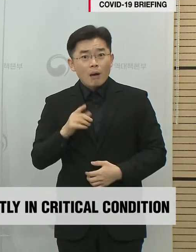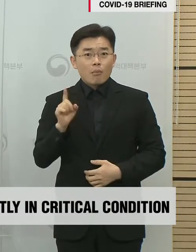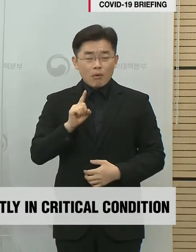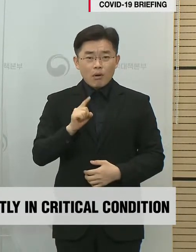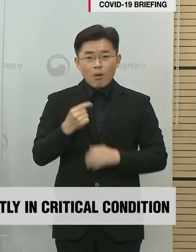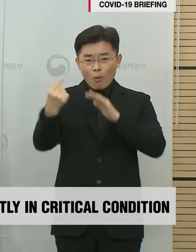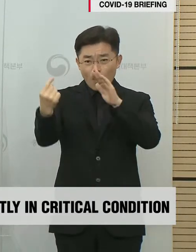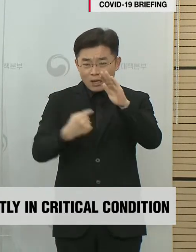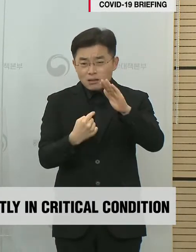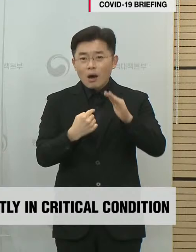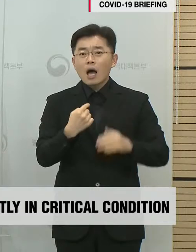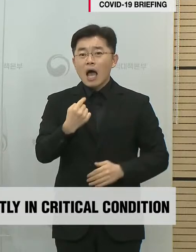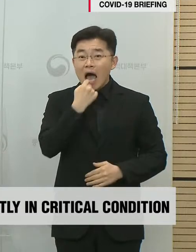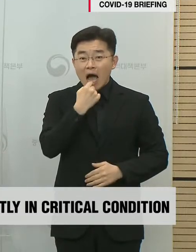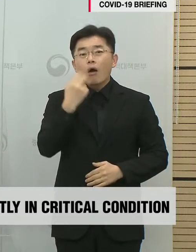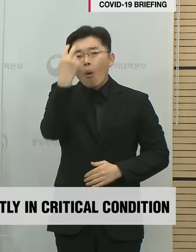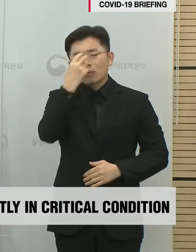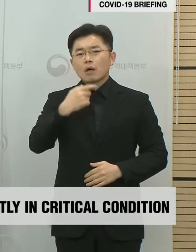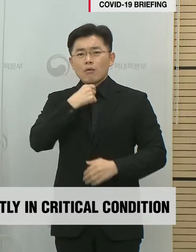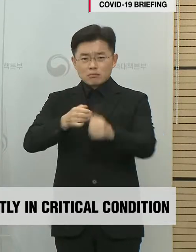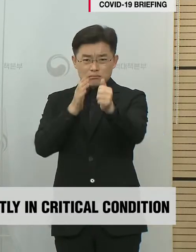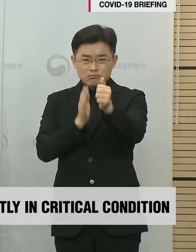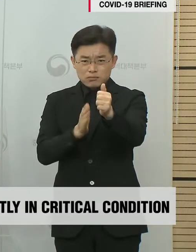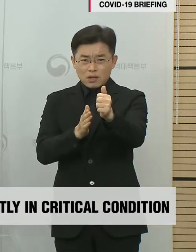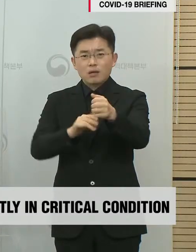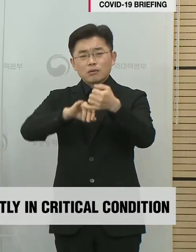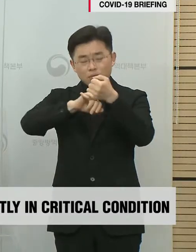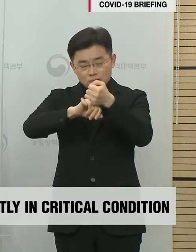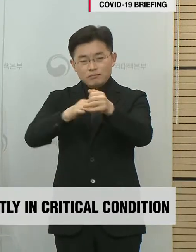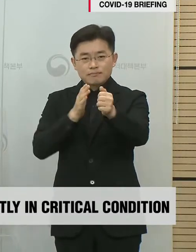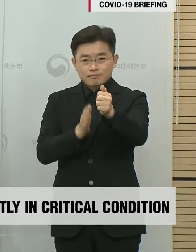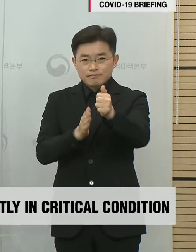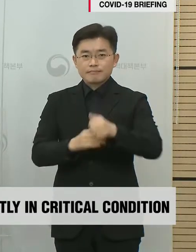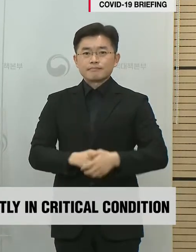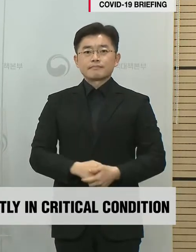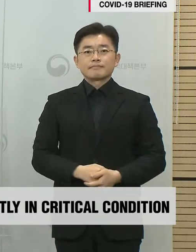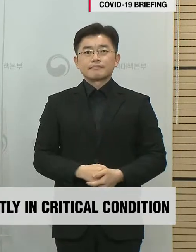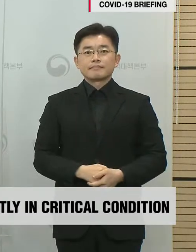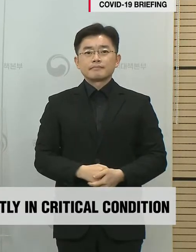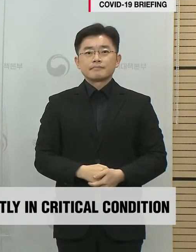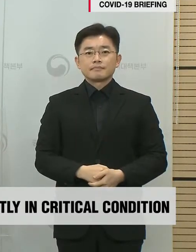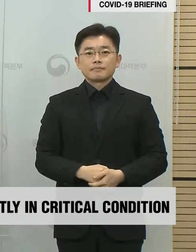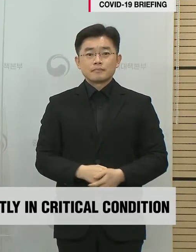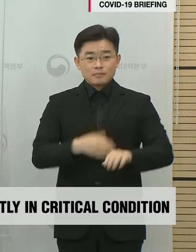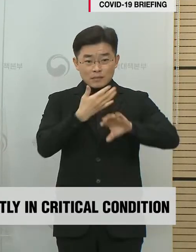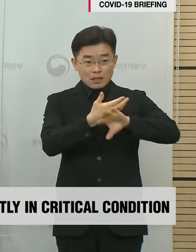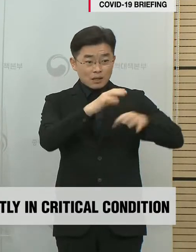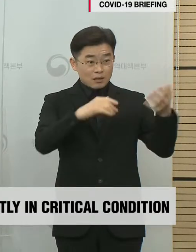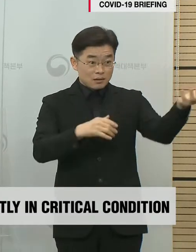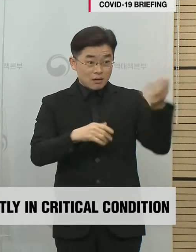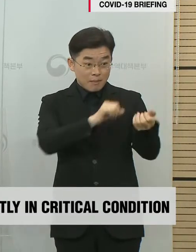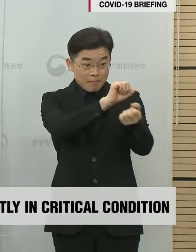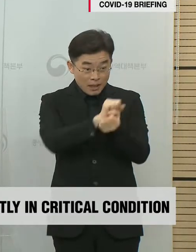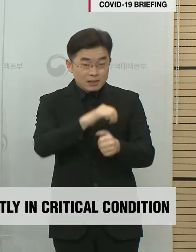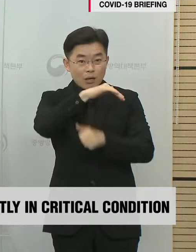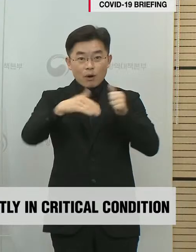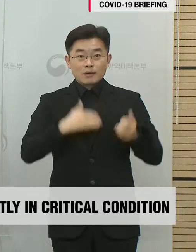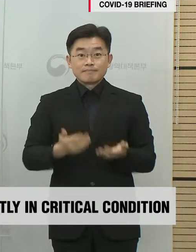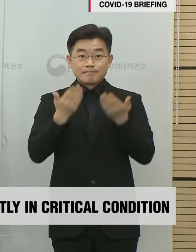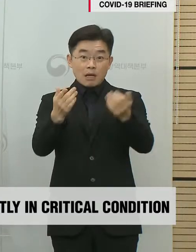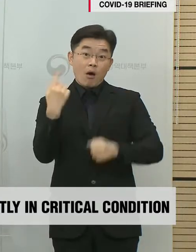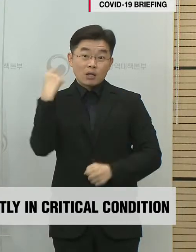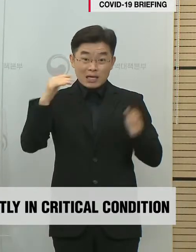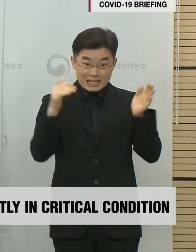if you do not feel well, please visit the screening clinic as soon as possible and get tested. And today,